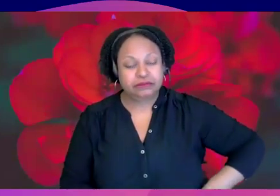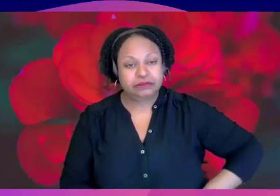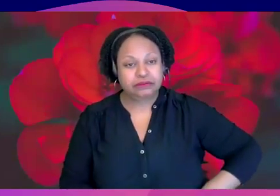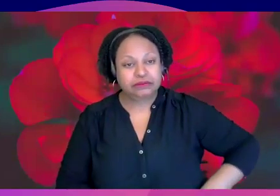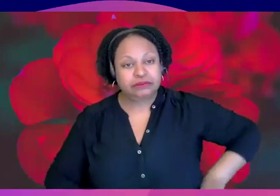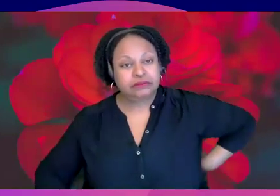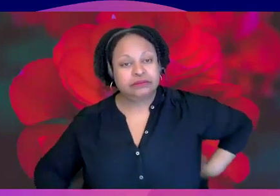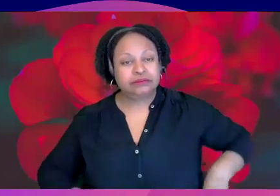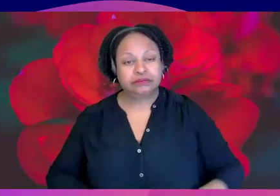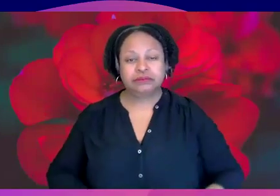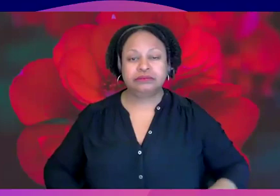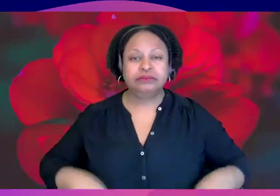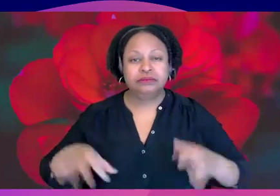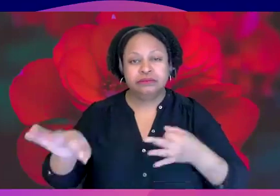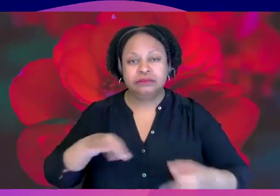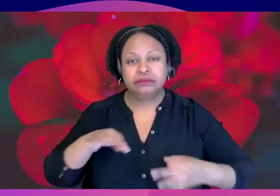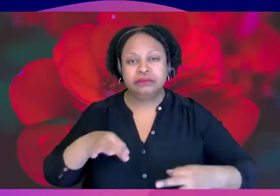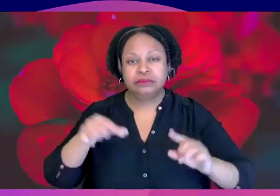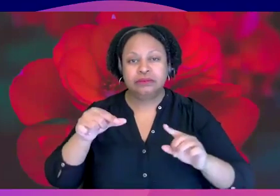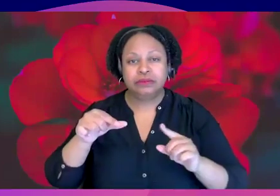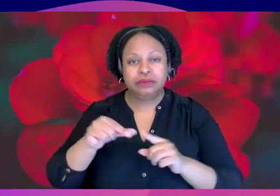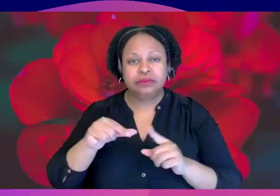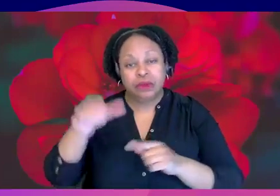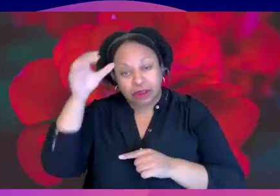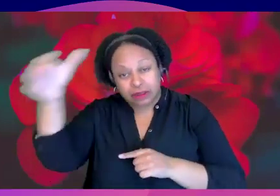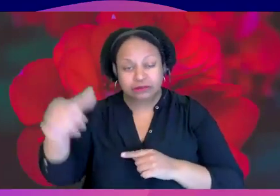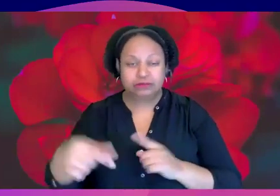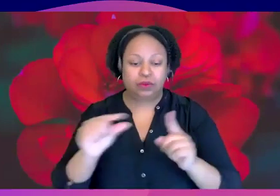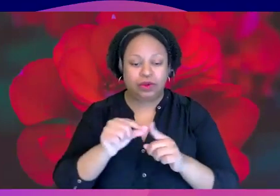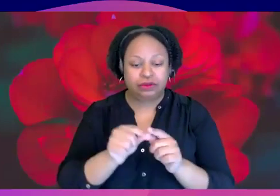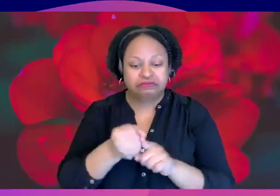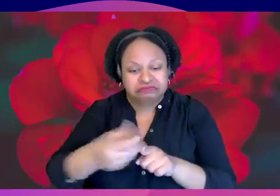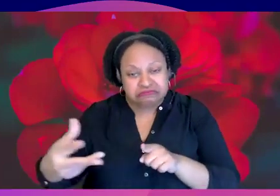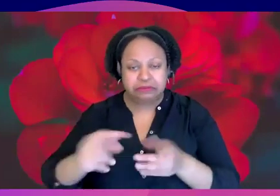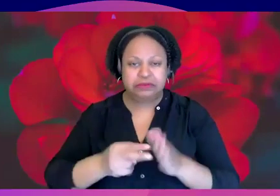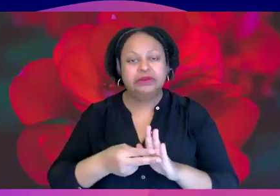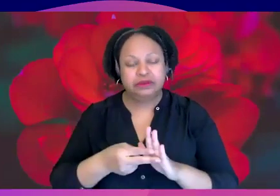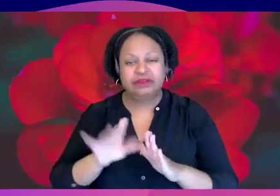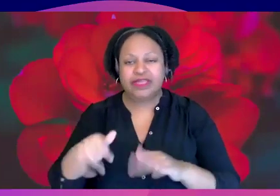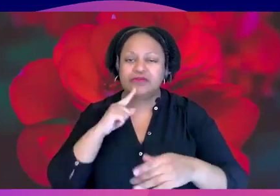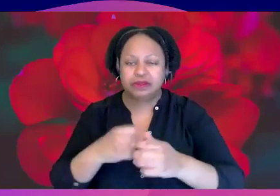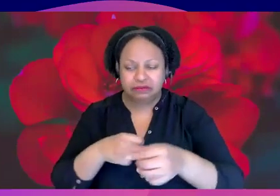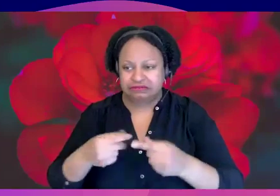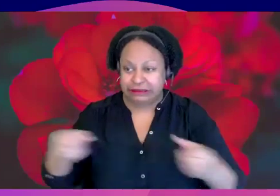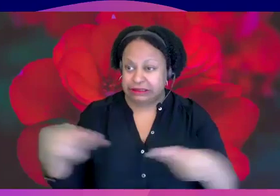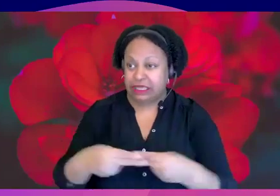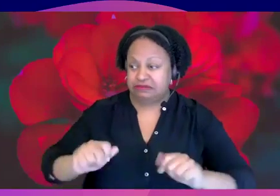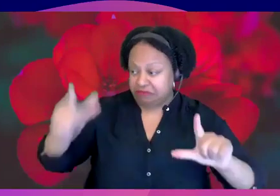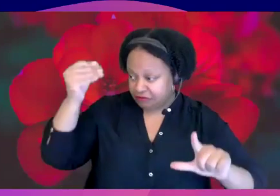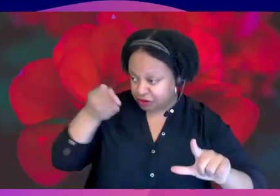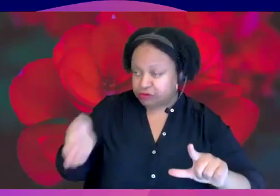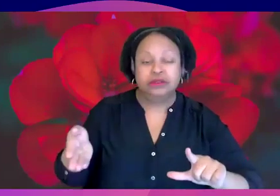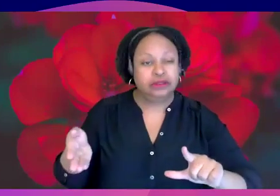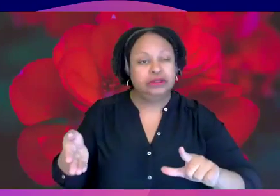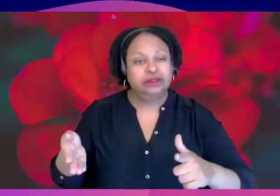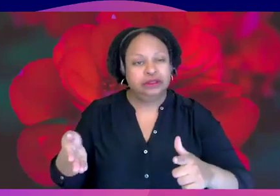So this definition on the slide that's in front of you has really become the foundation of how we as an organization